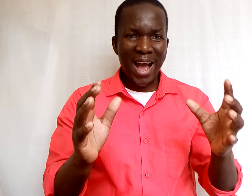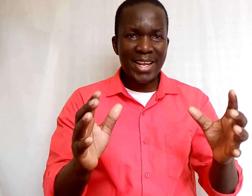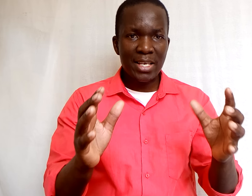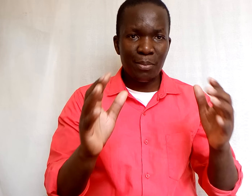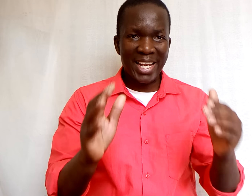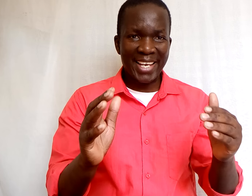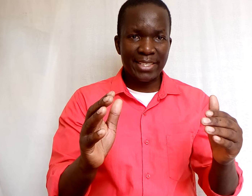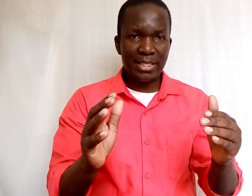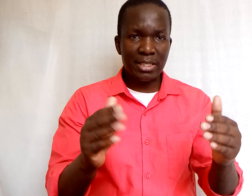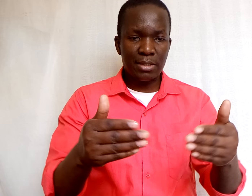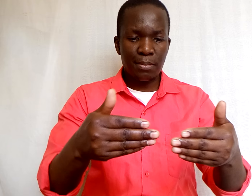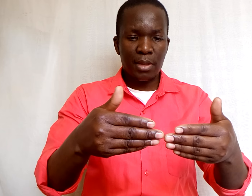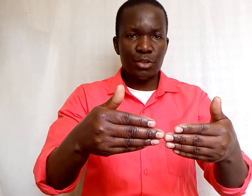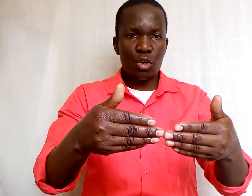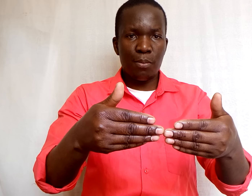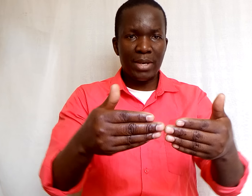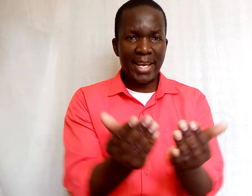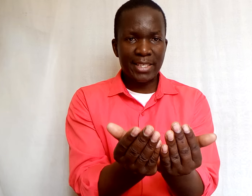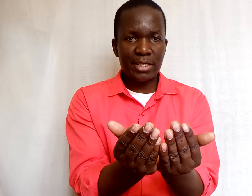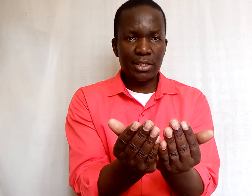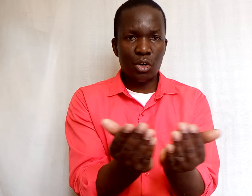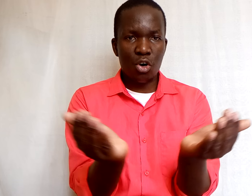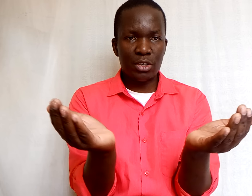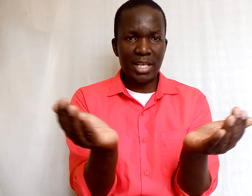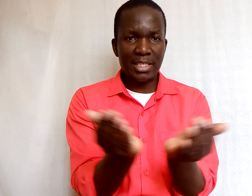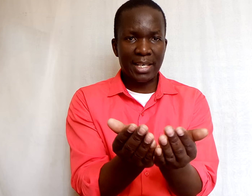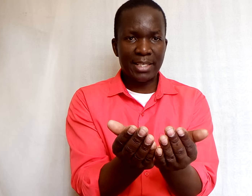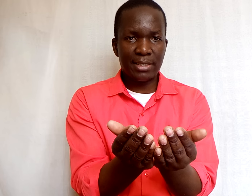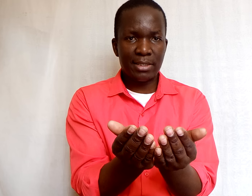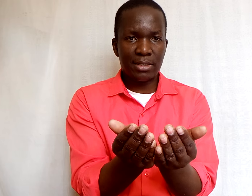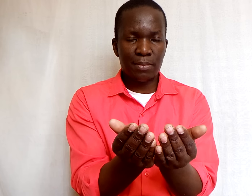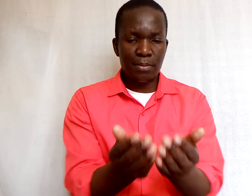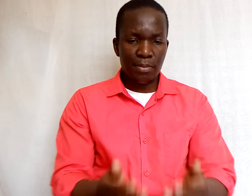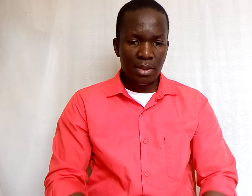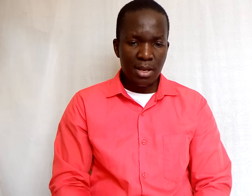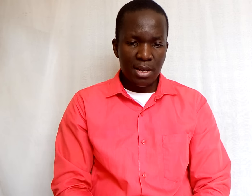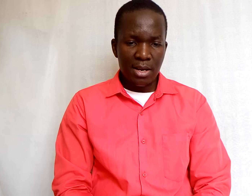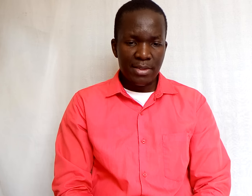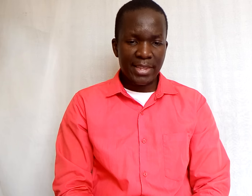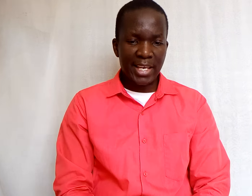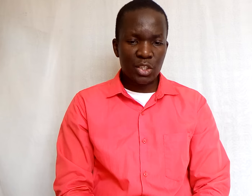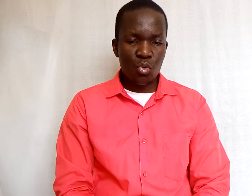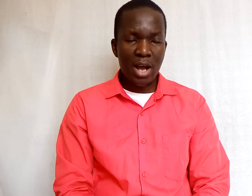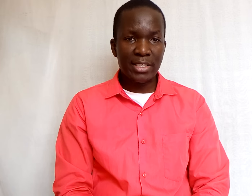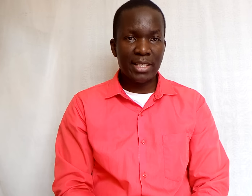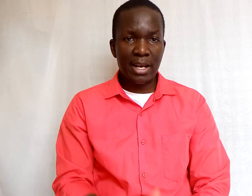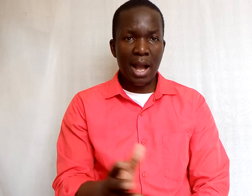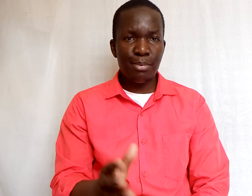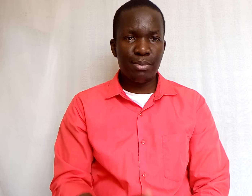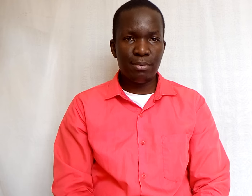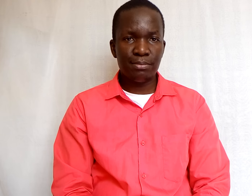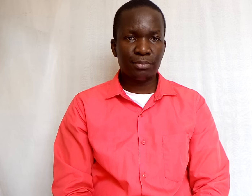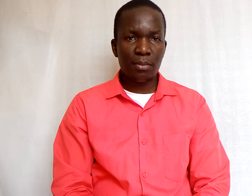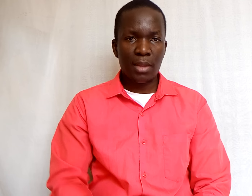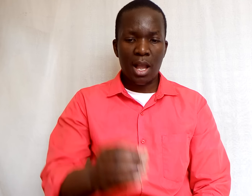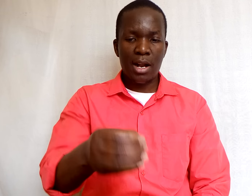word plates. So plates or just like this. The next one is the cup. A